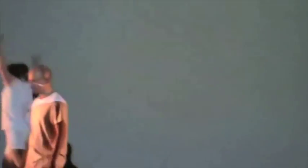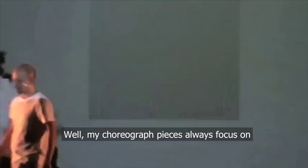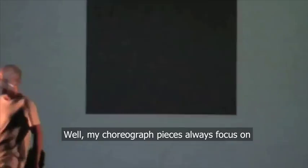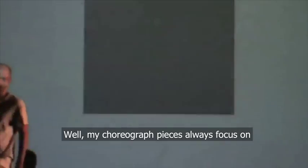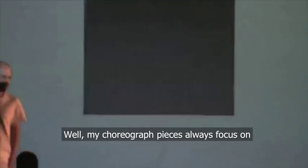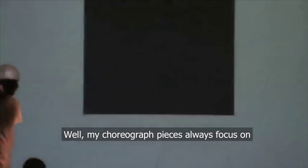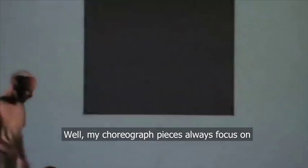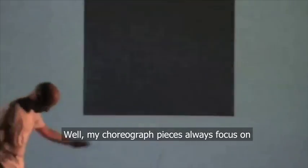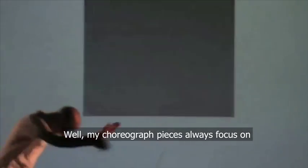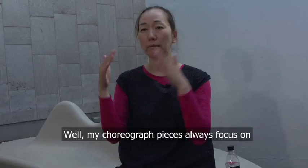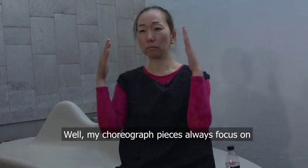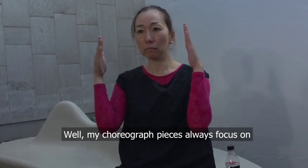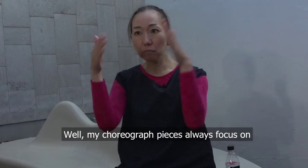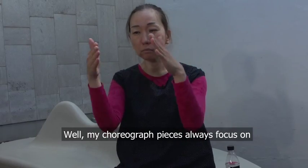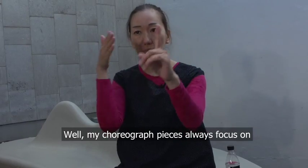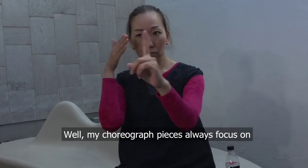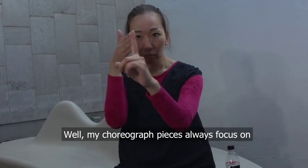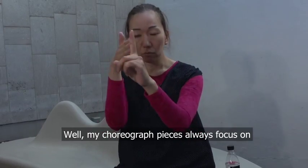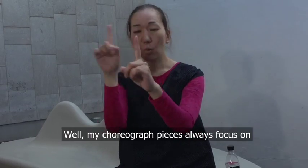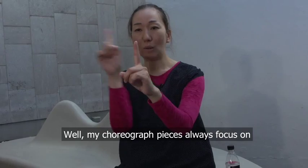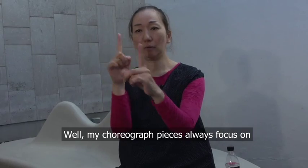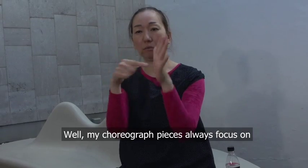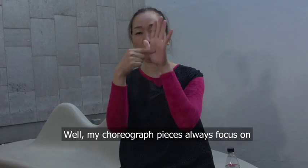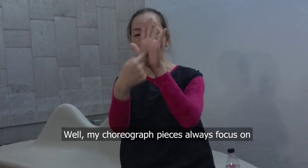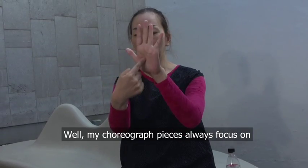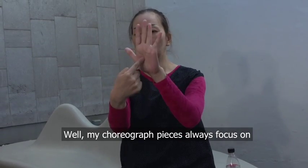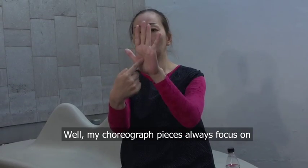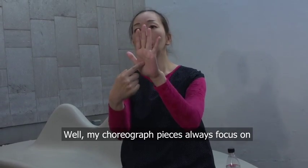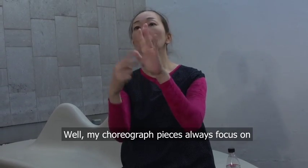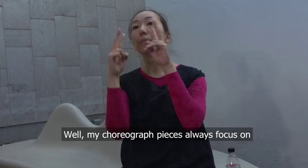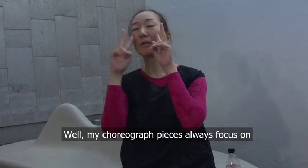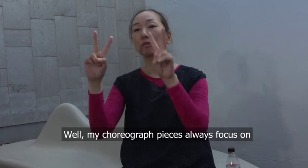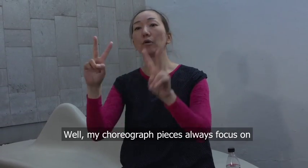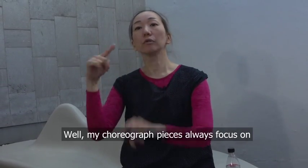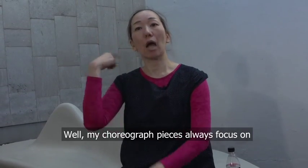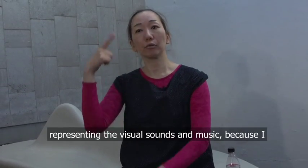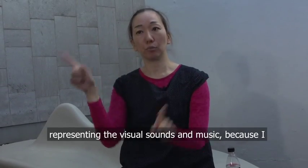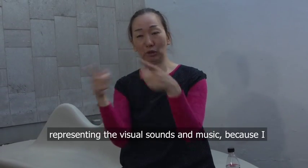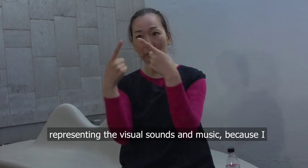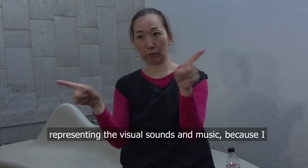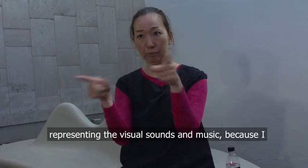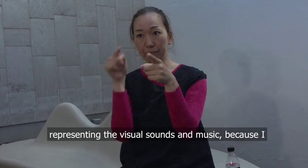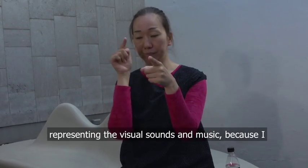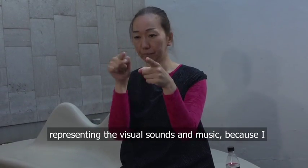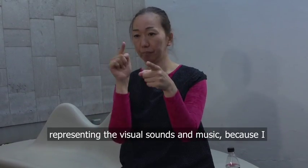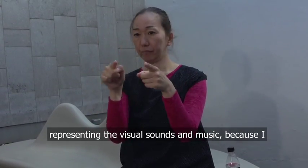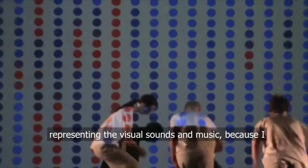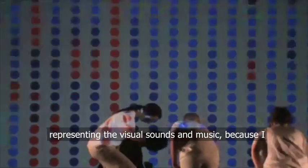Well, my choreographed pieces always focus on representing